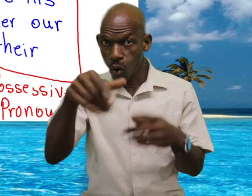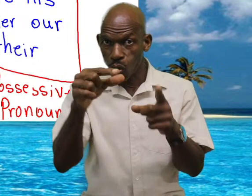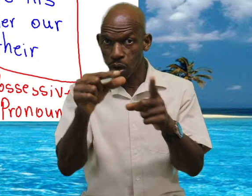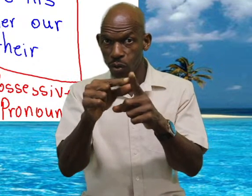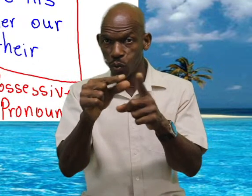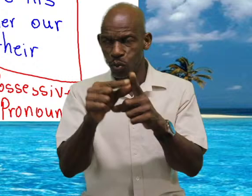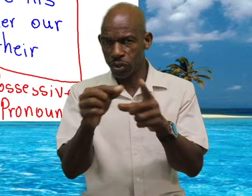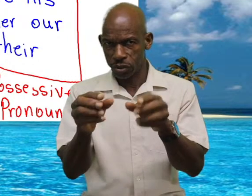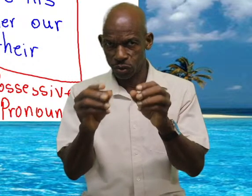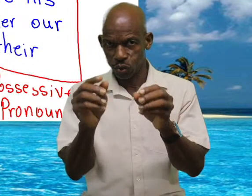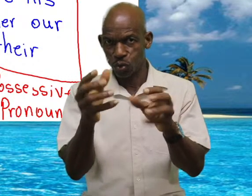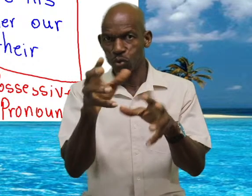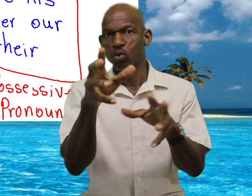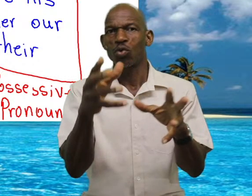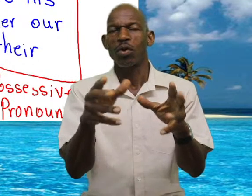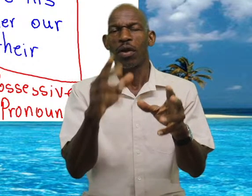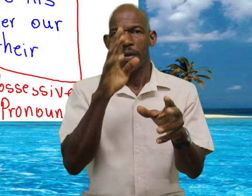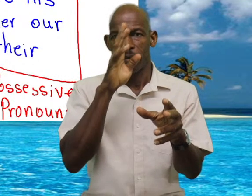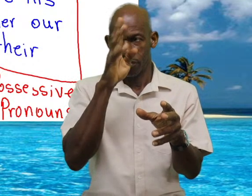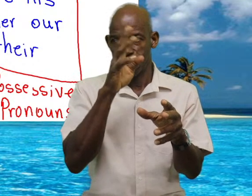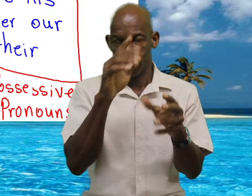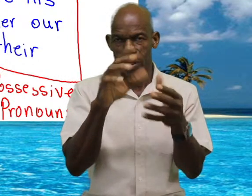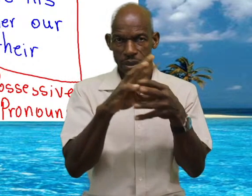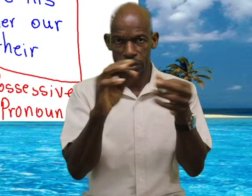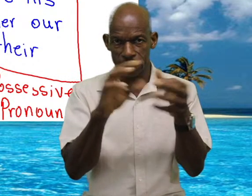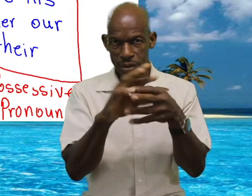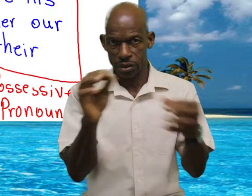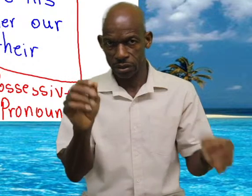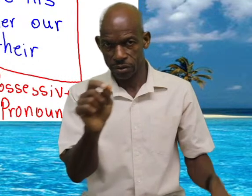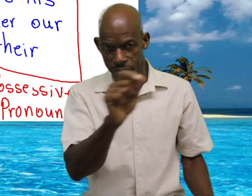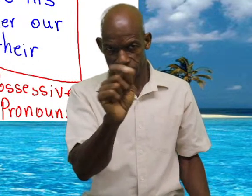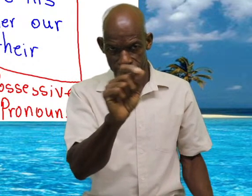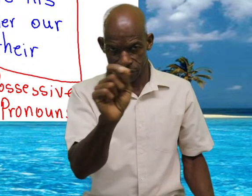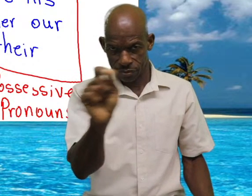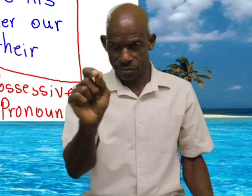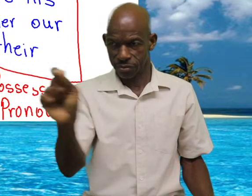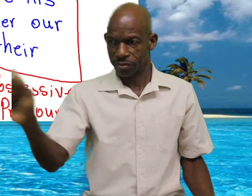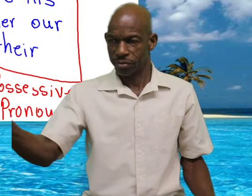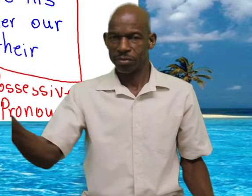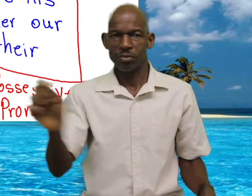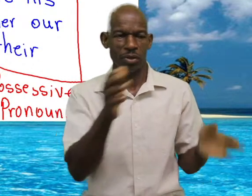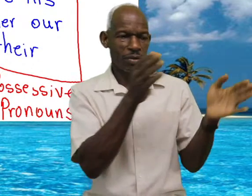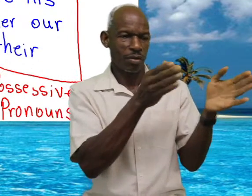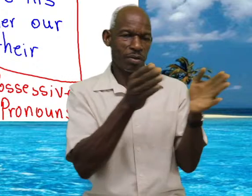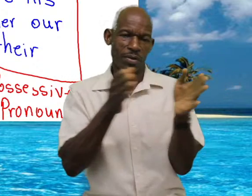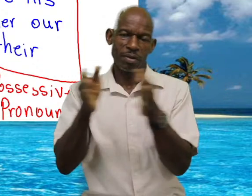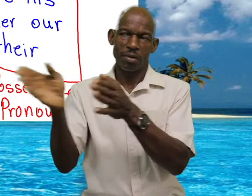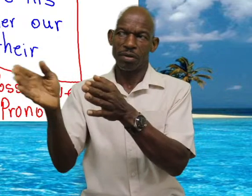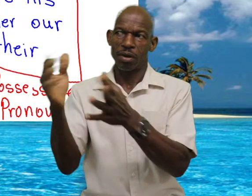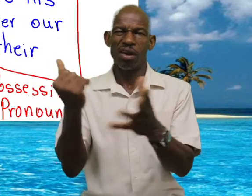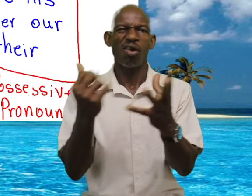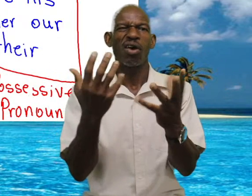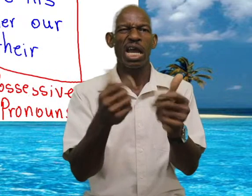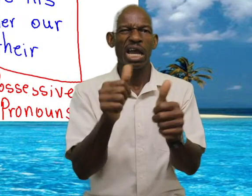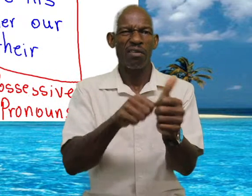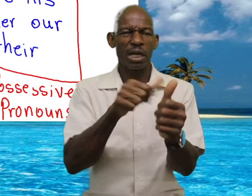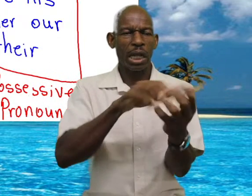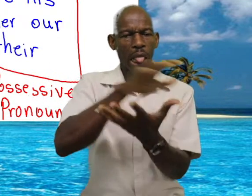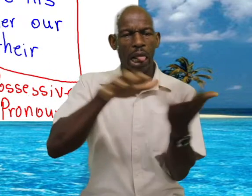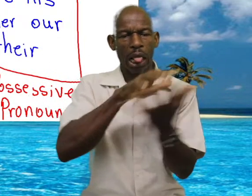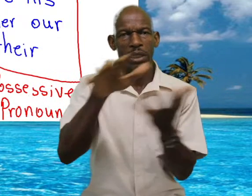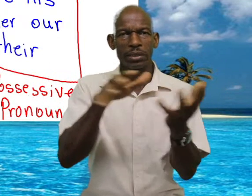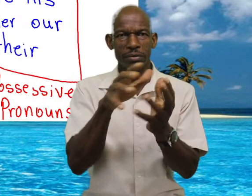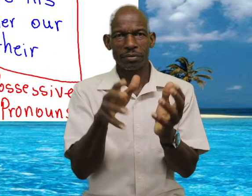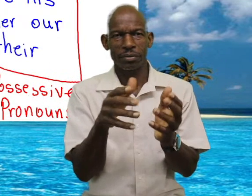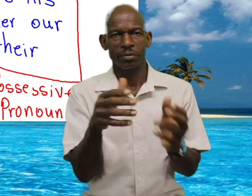simple sentences for me by using these jumble up words. So word order. So you must be able to read this and make